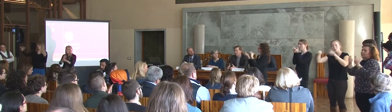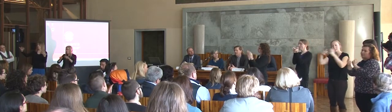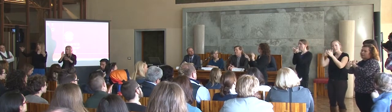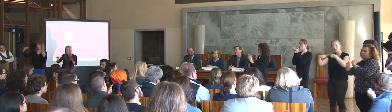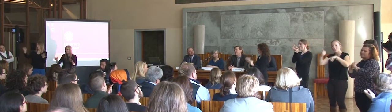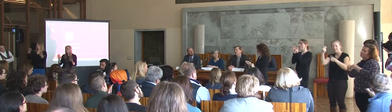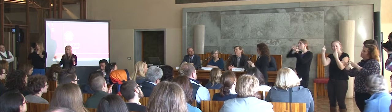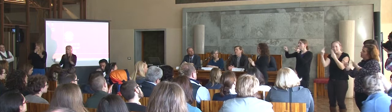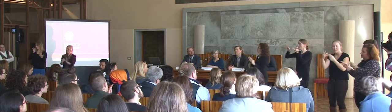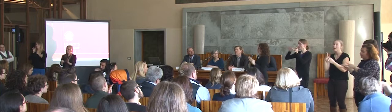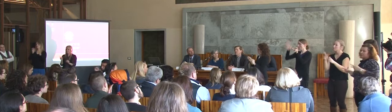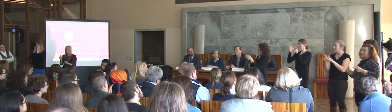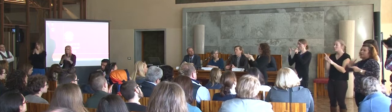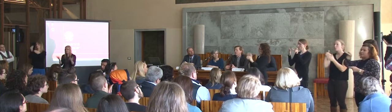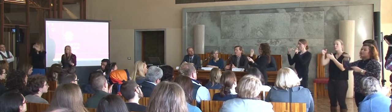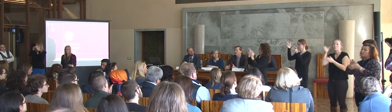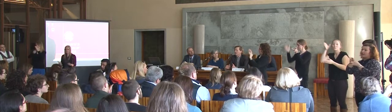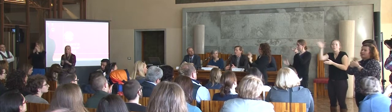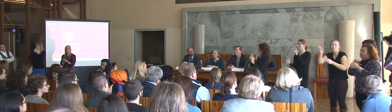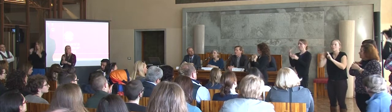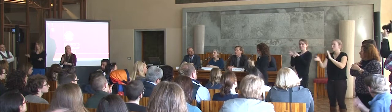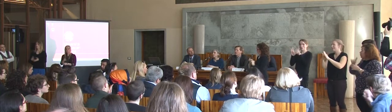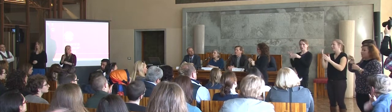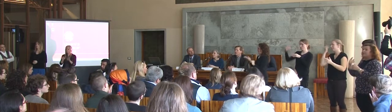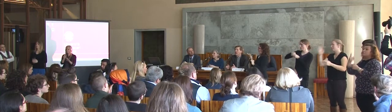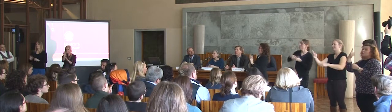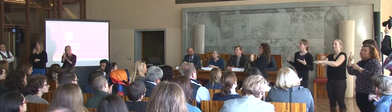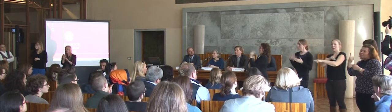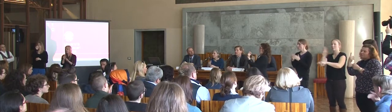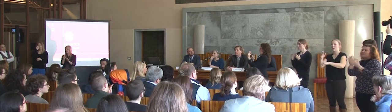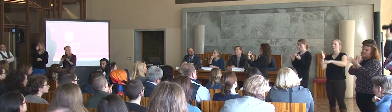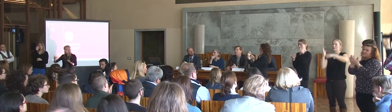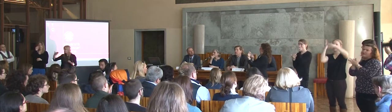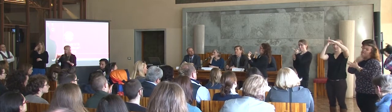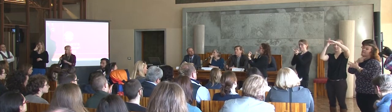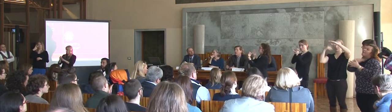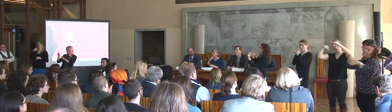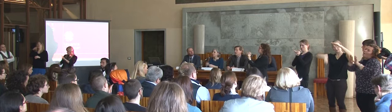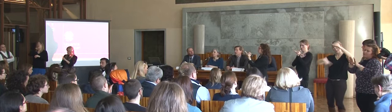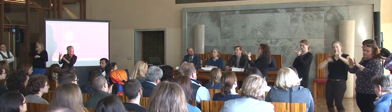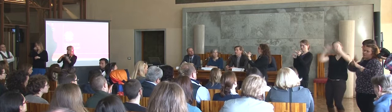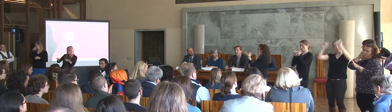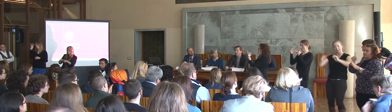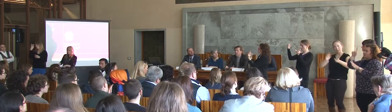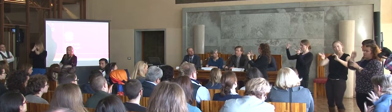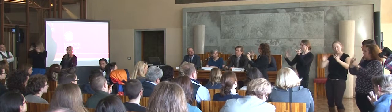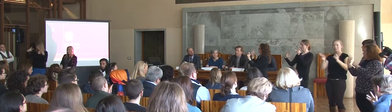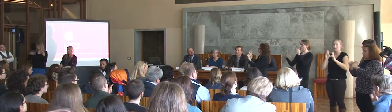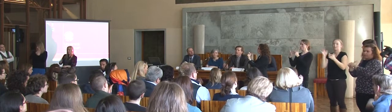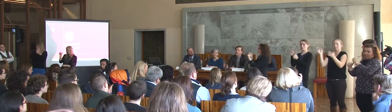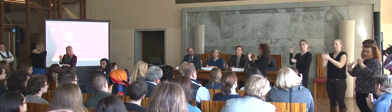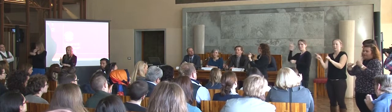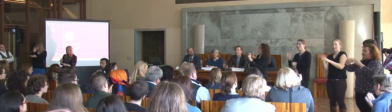also fit in the dictionary, so when you enter a word you can see, it signs in three ways in Italian, and